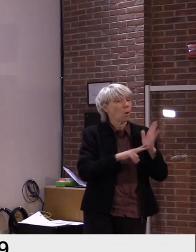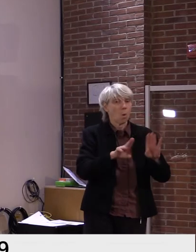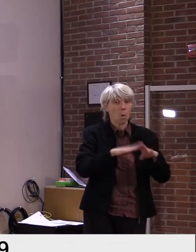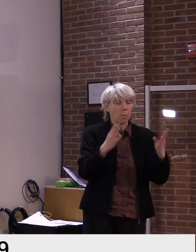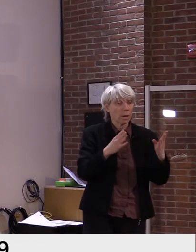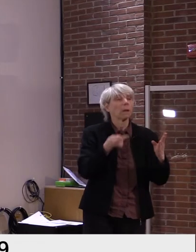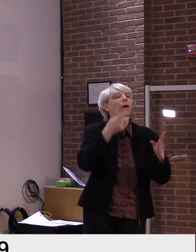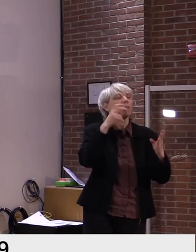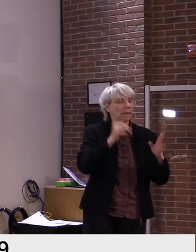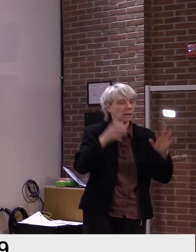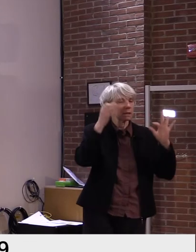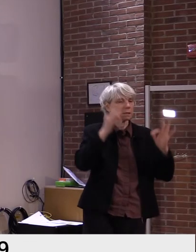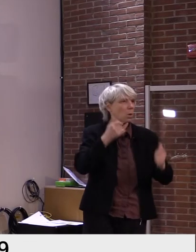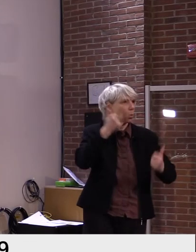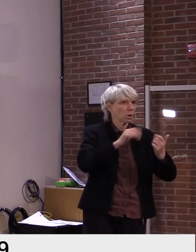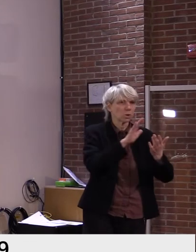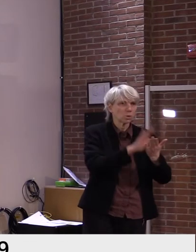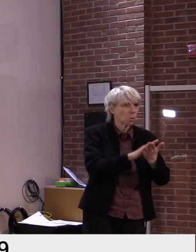that.